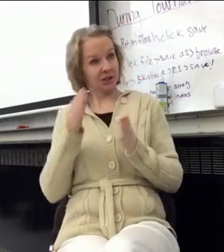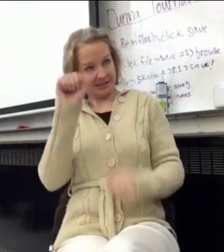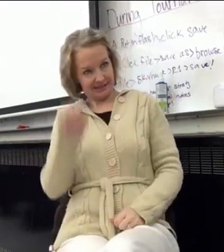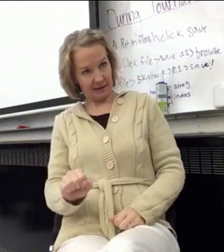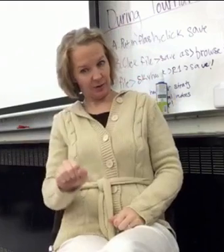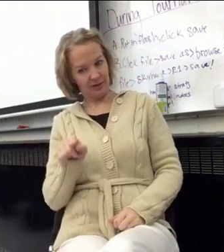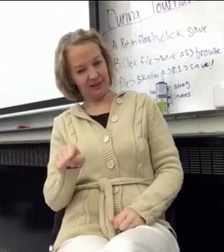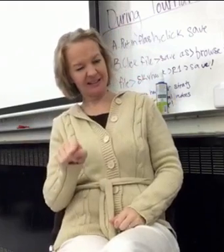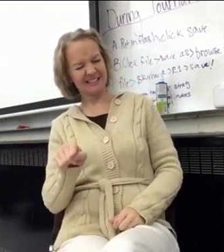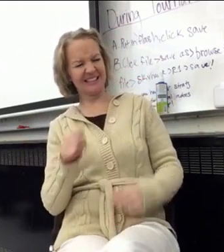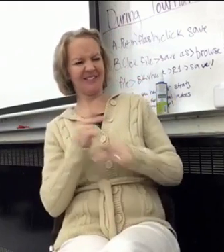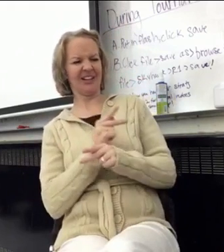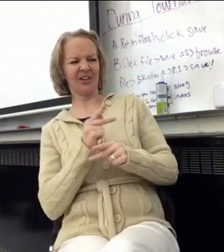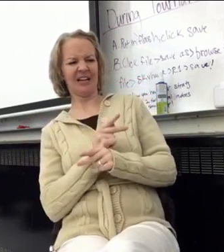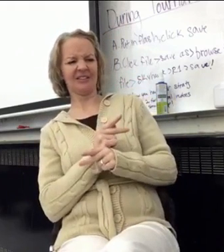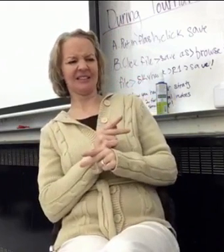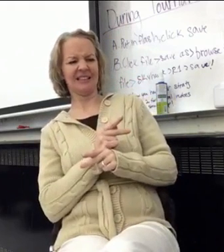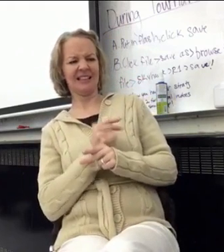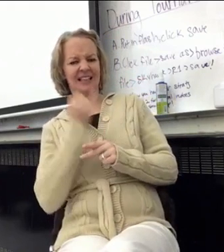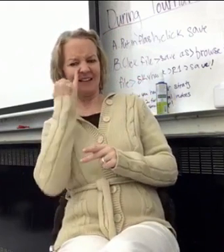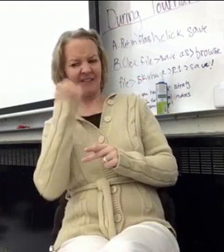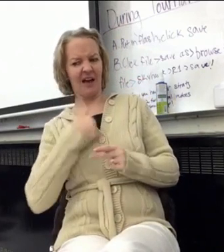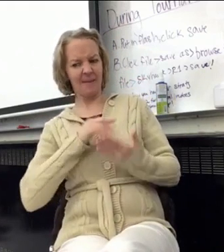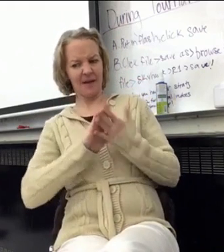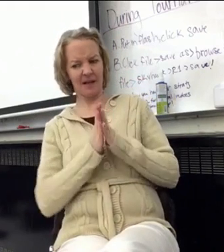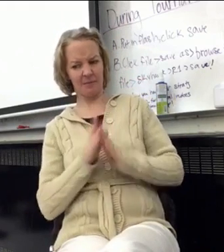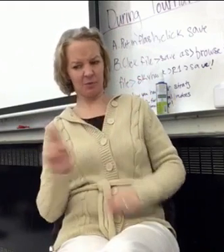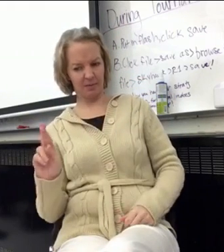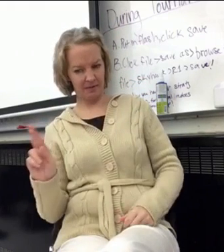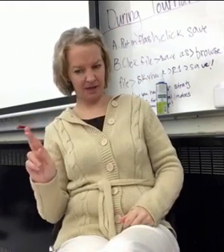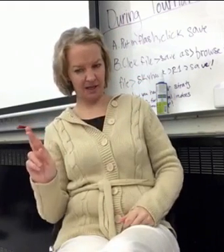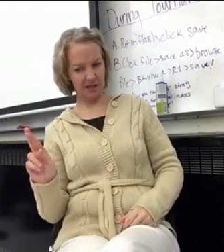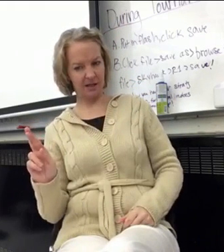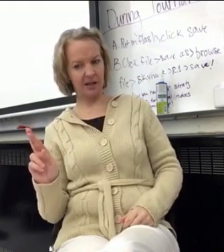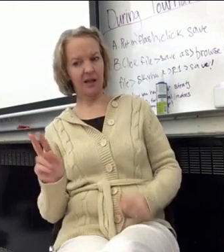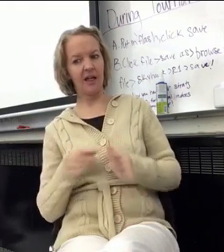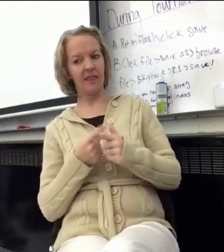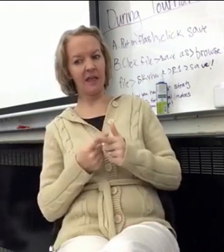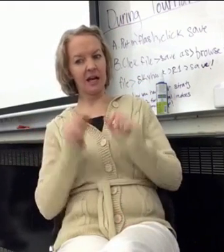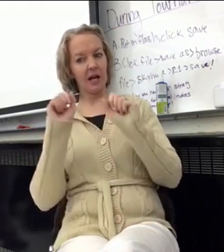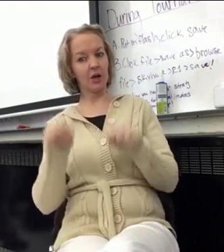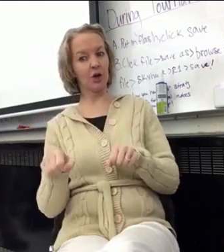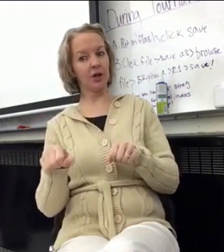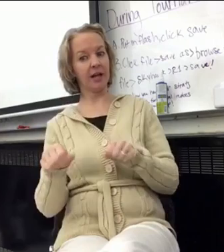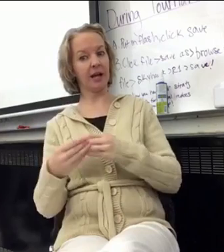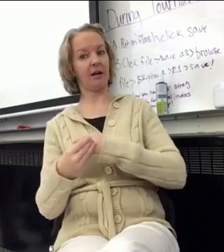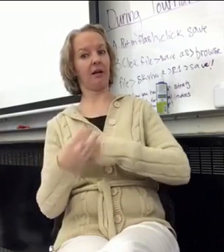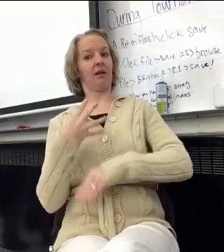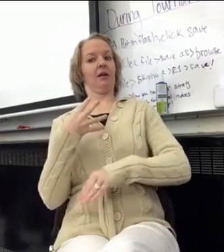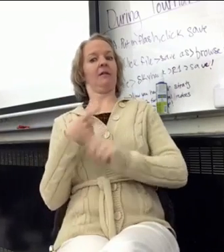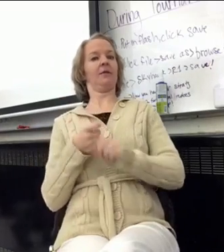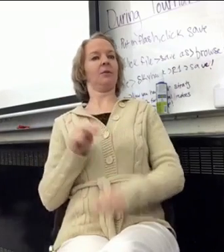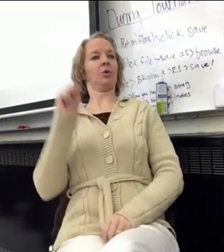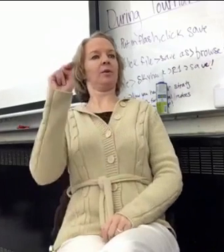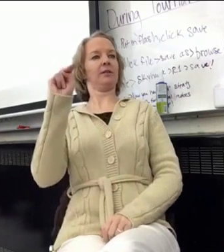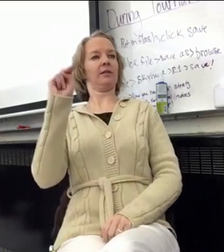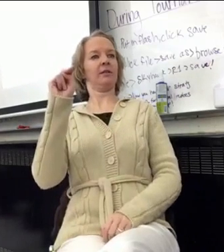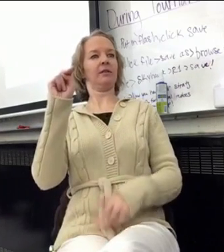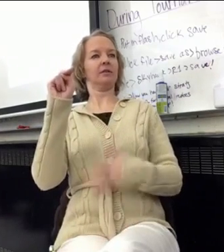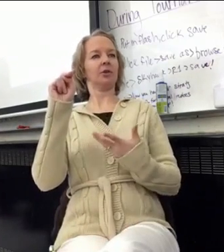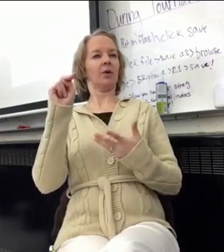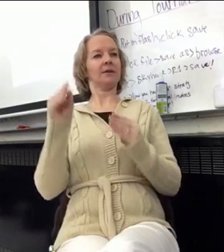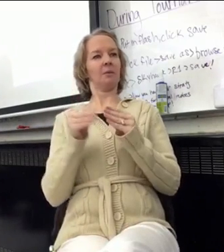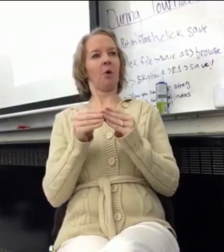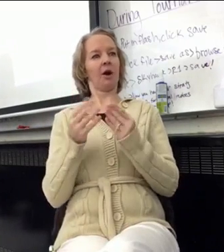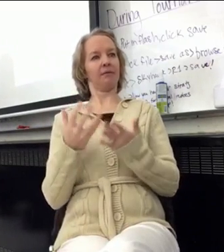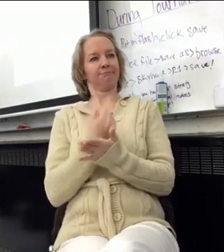South that figure out that if they become Republican, they can begin to get some kickbacks from the North. So what they begin to do